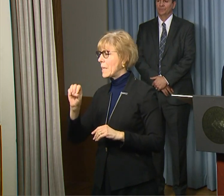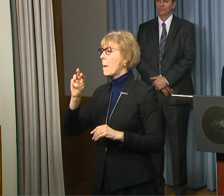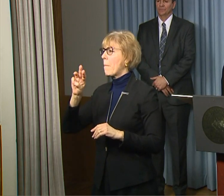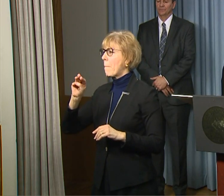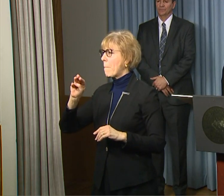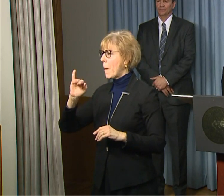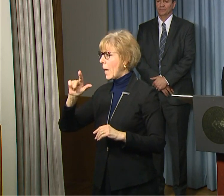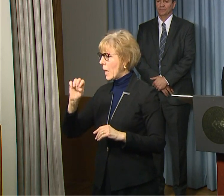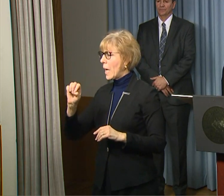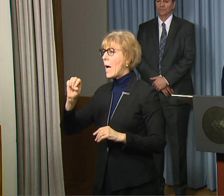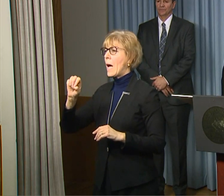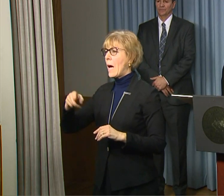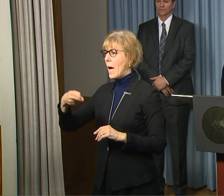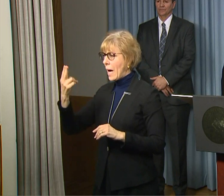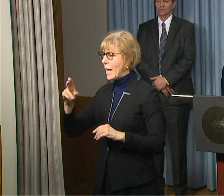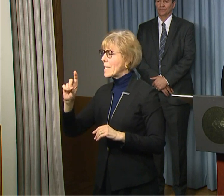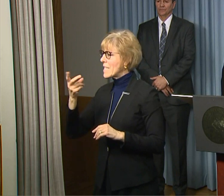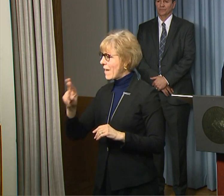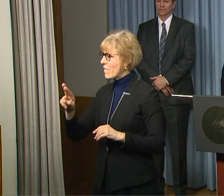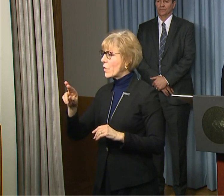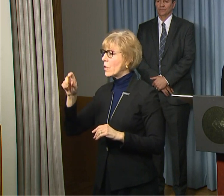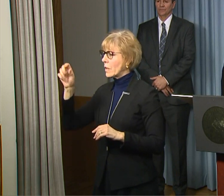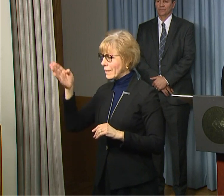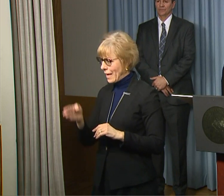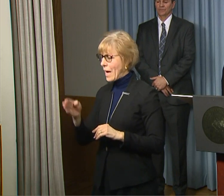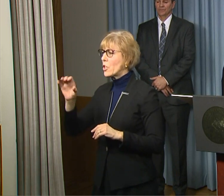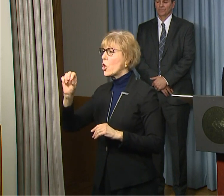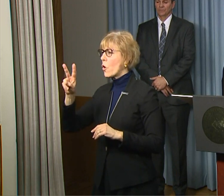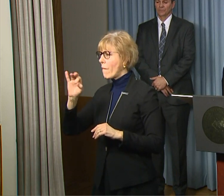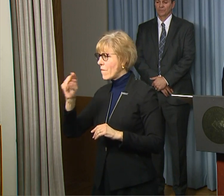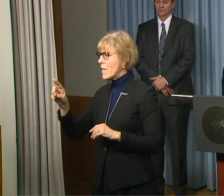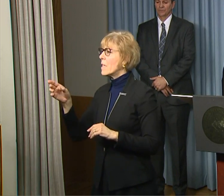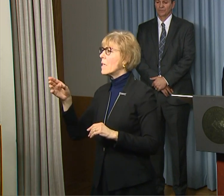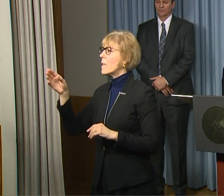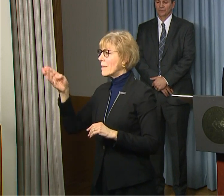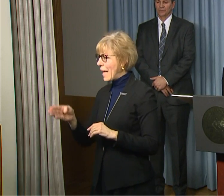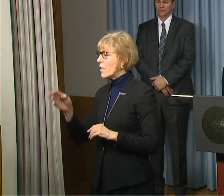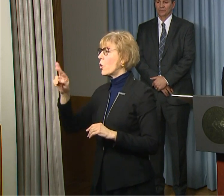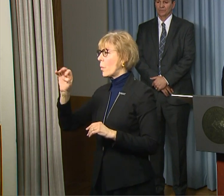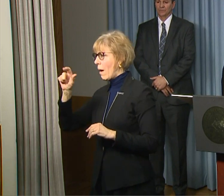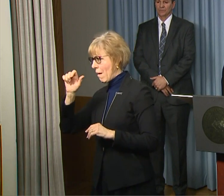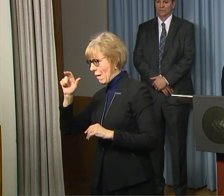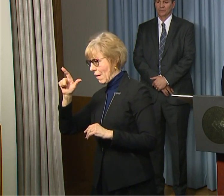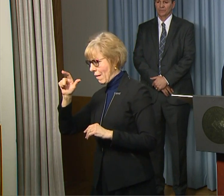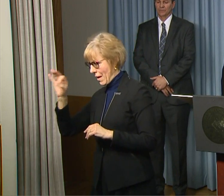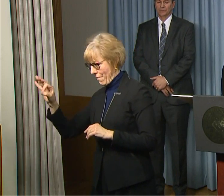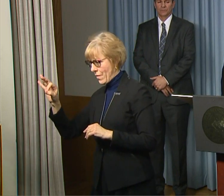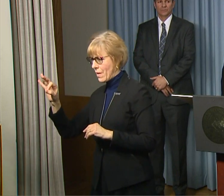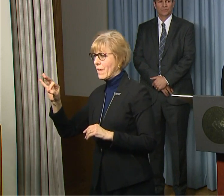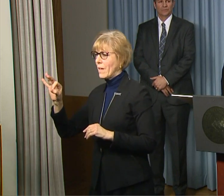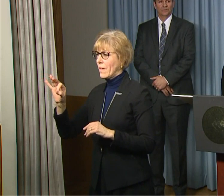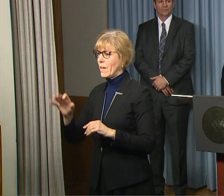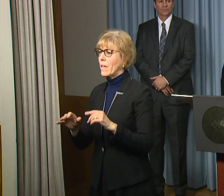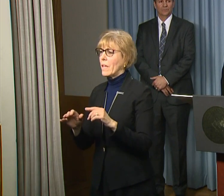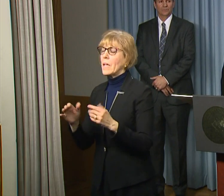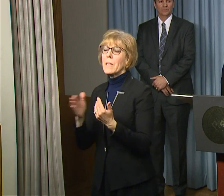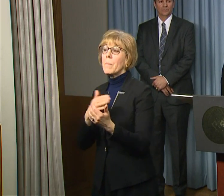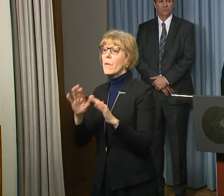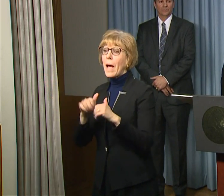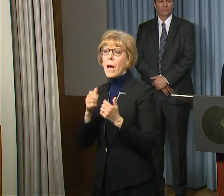unitedwaydenver.org/COVID-relief. And our partners at Mile High United Way will take it from there. No matter how you contribute, the community is